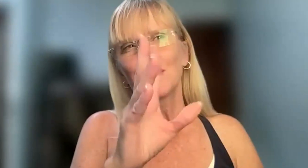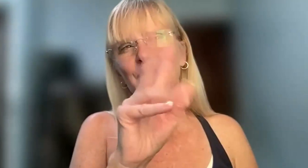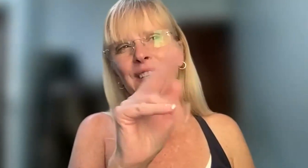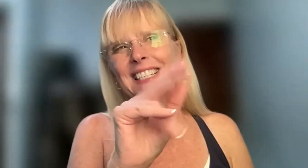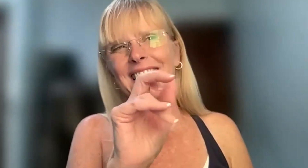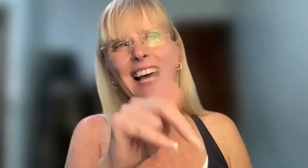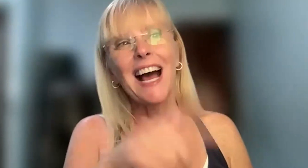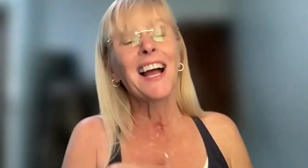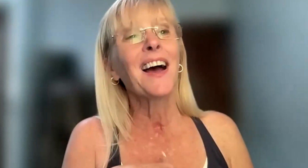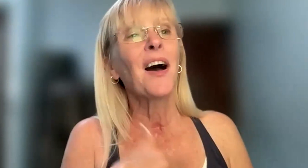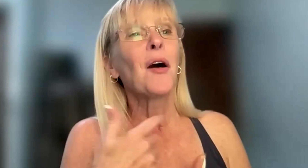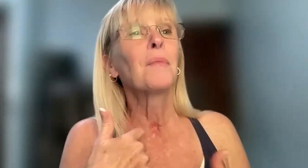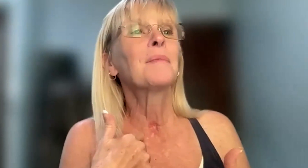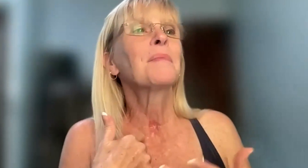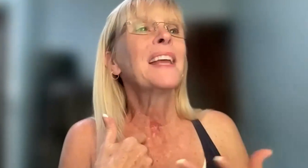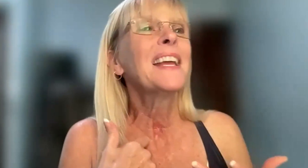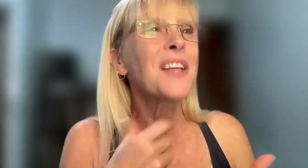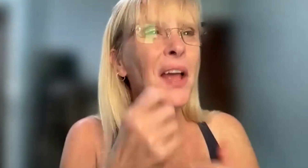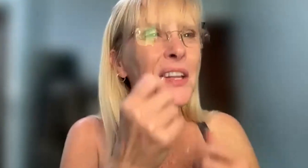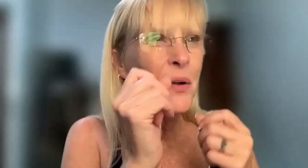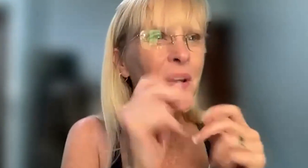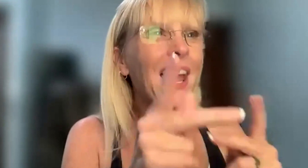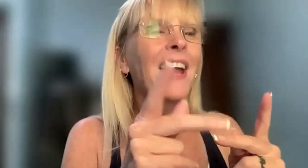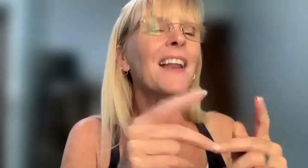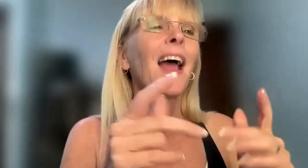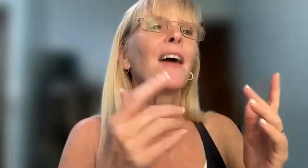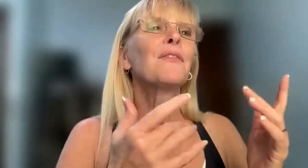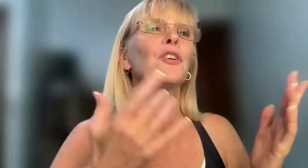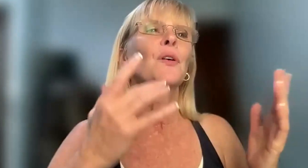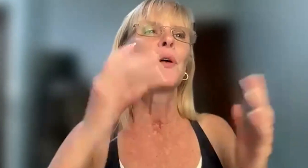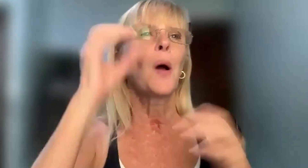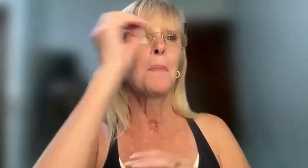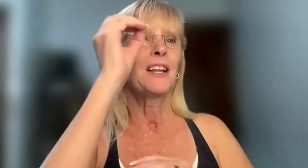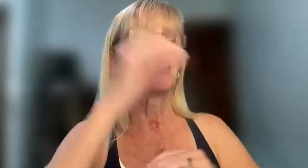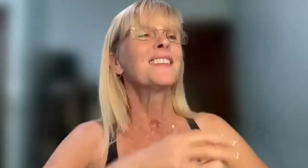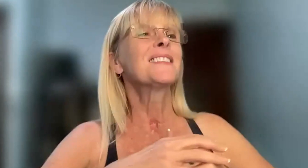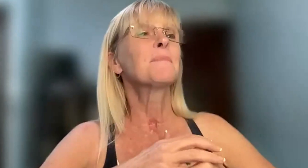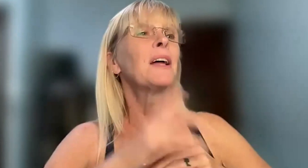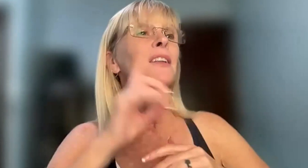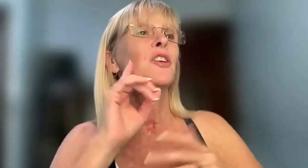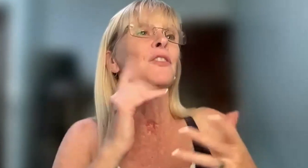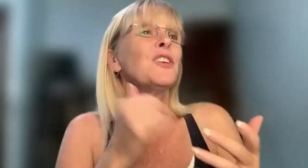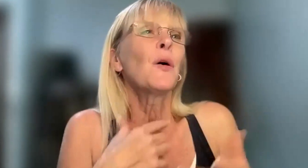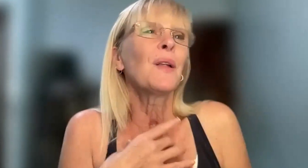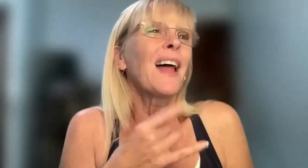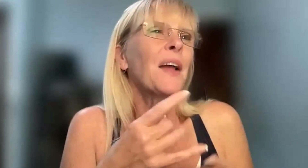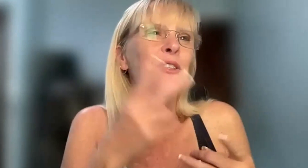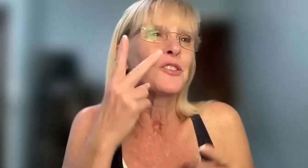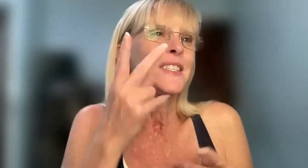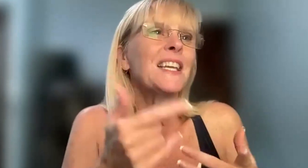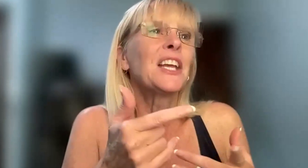are on TikTok. It's okay to have your opinions, but if you don't like what you see